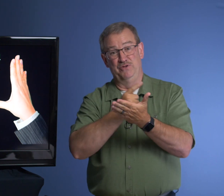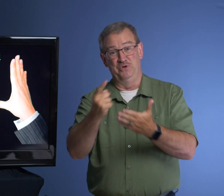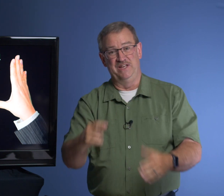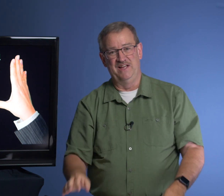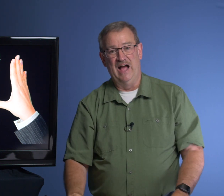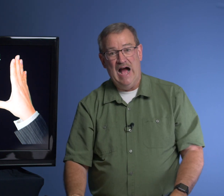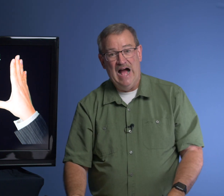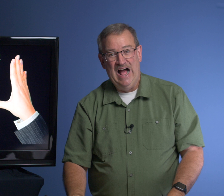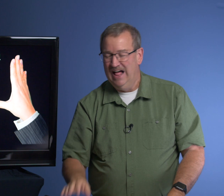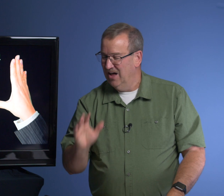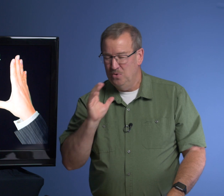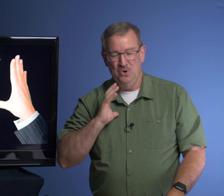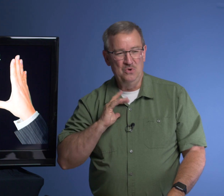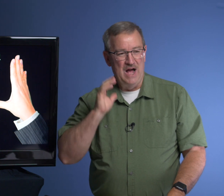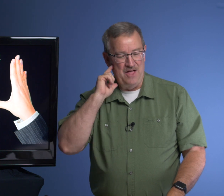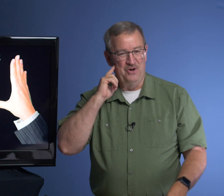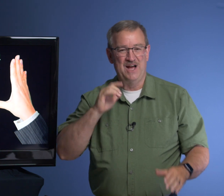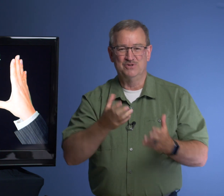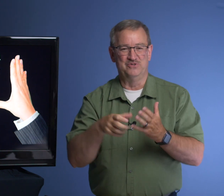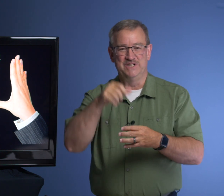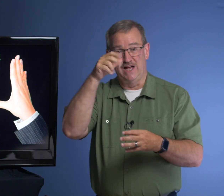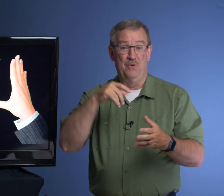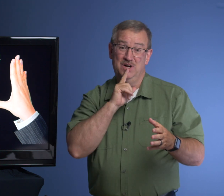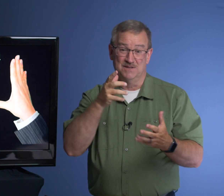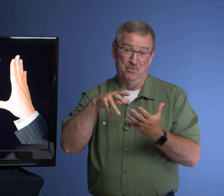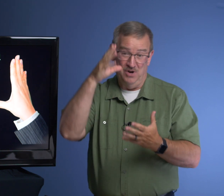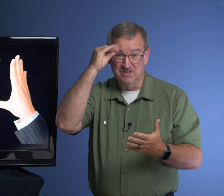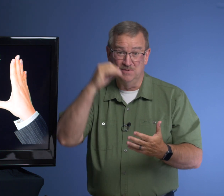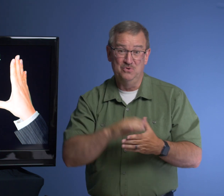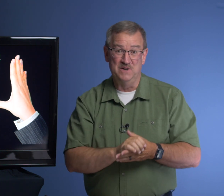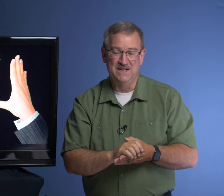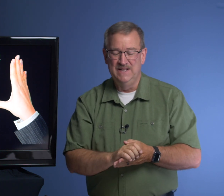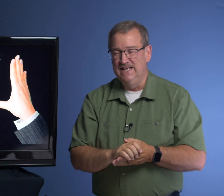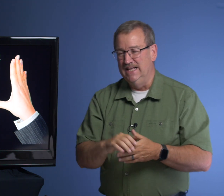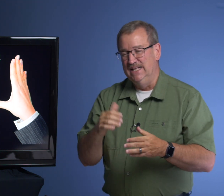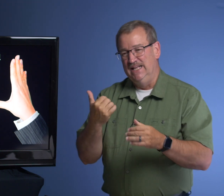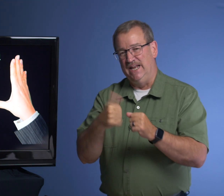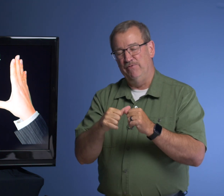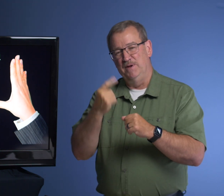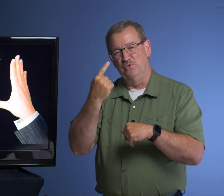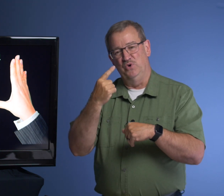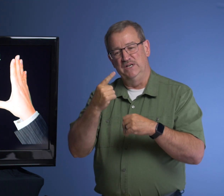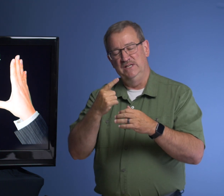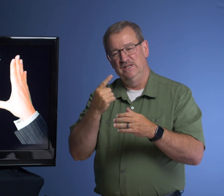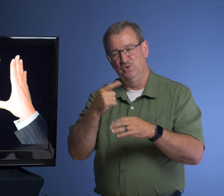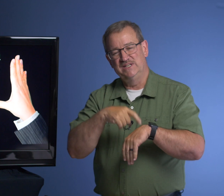week. Whew! I thought I was just a boy. And I remember